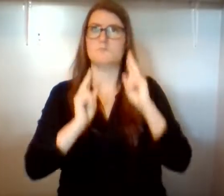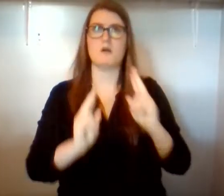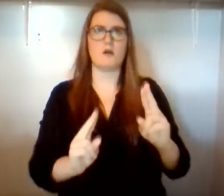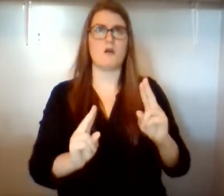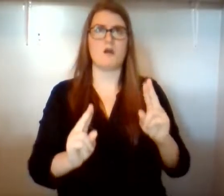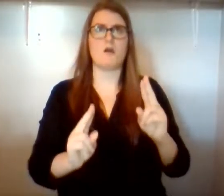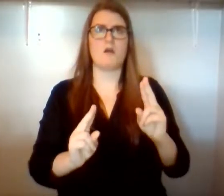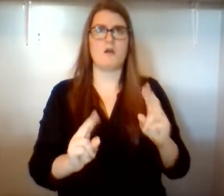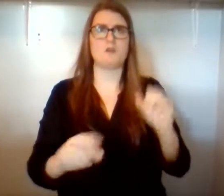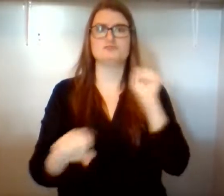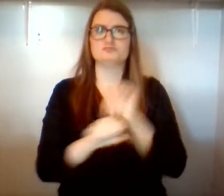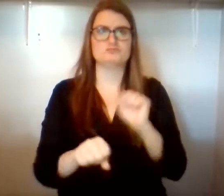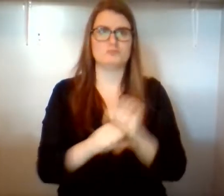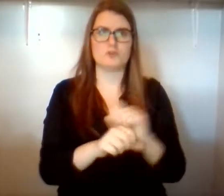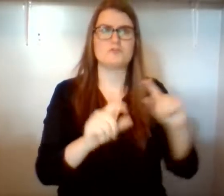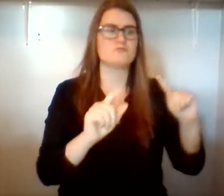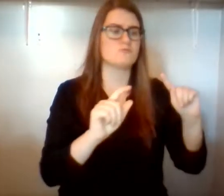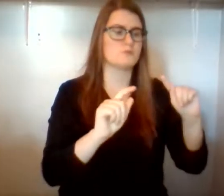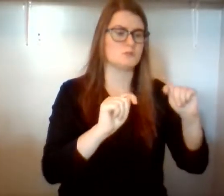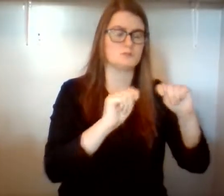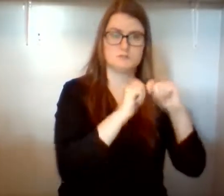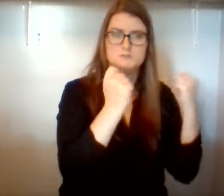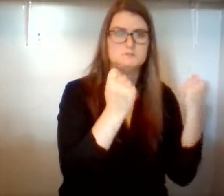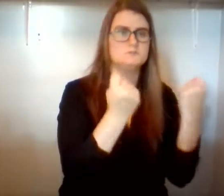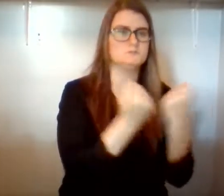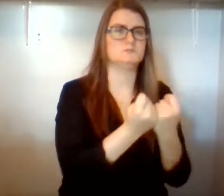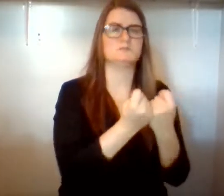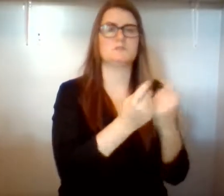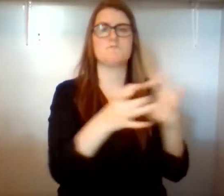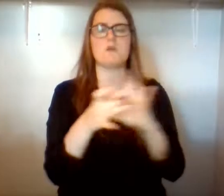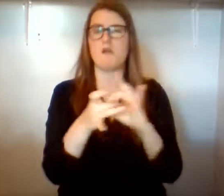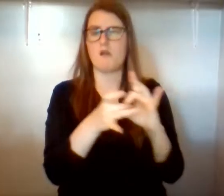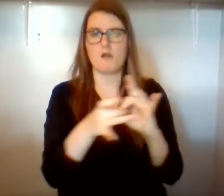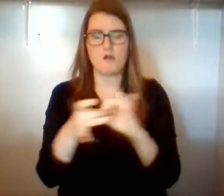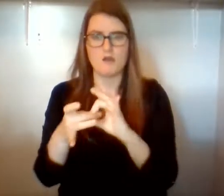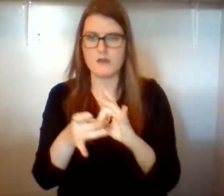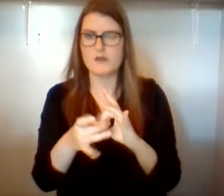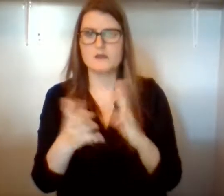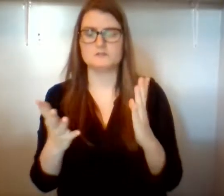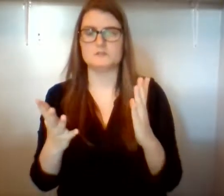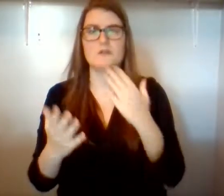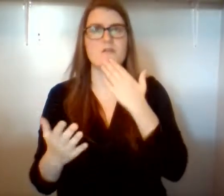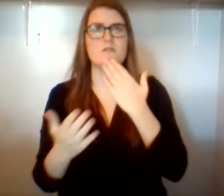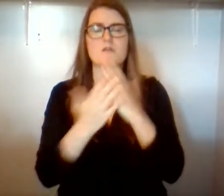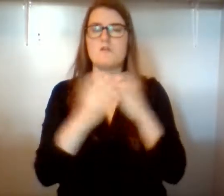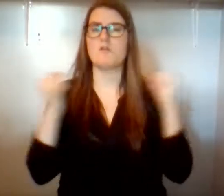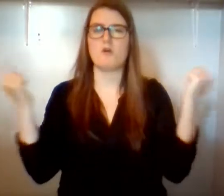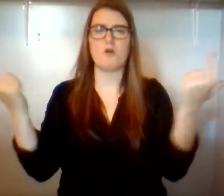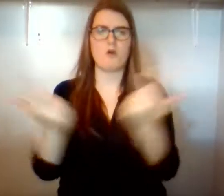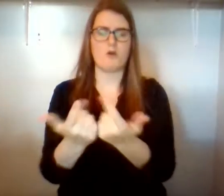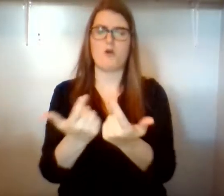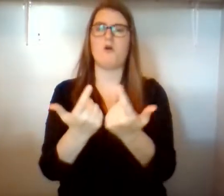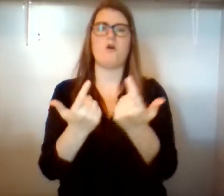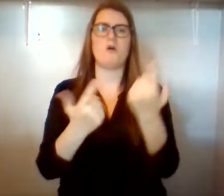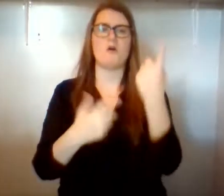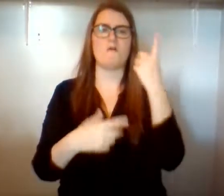is cutting it straight. Thank you, Pastor John. And with a bang, that marks our 760th episode that we have released as